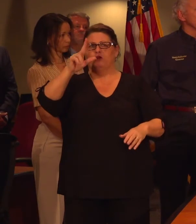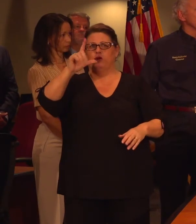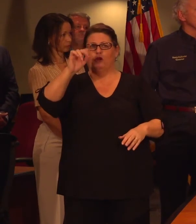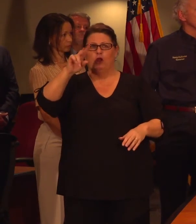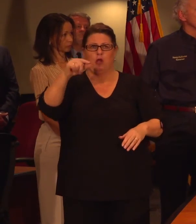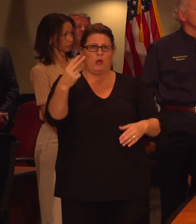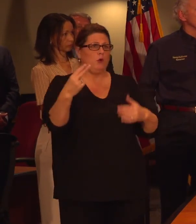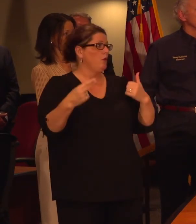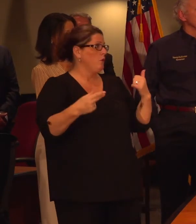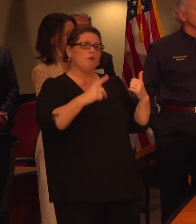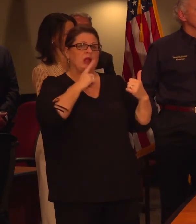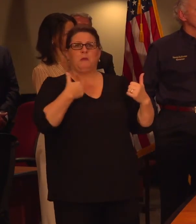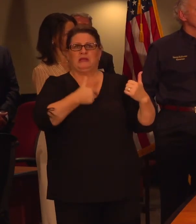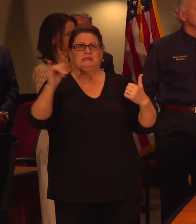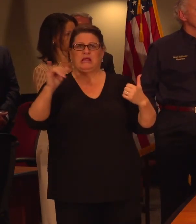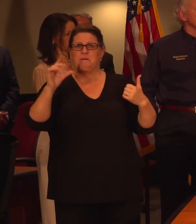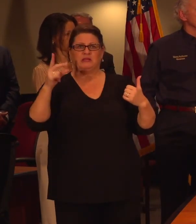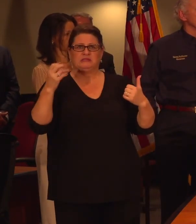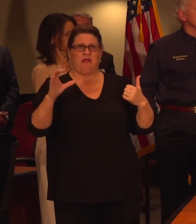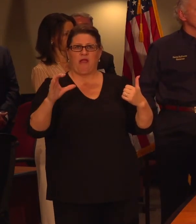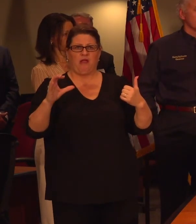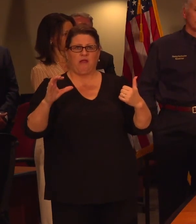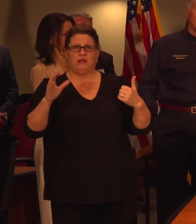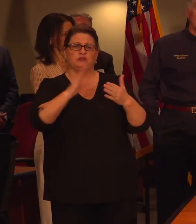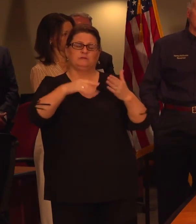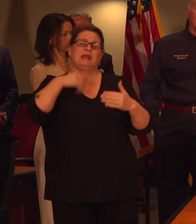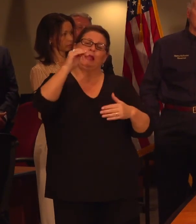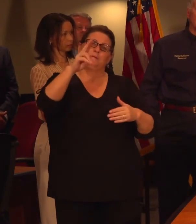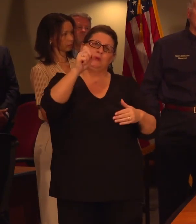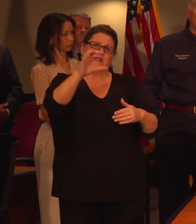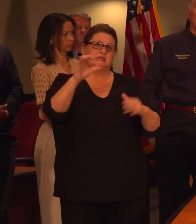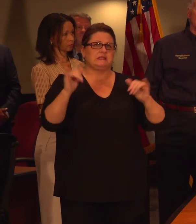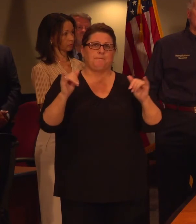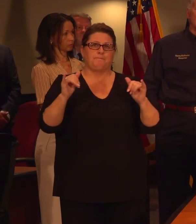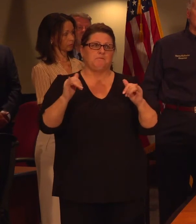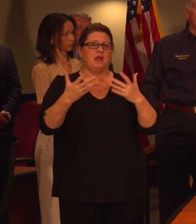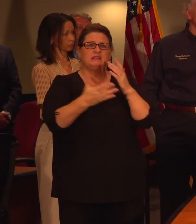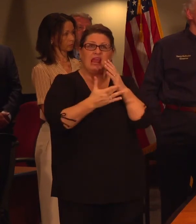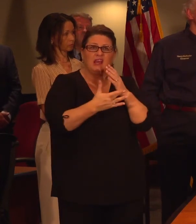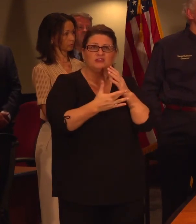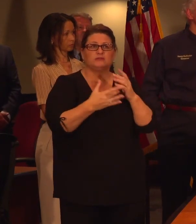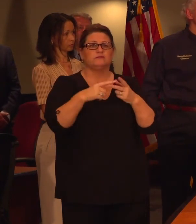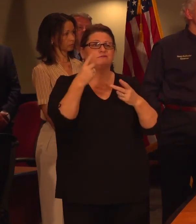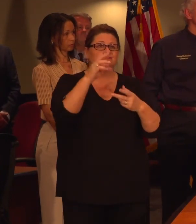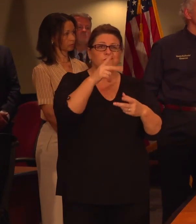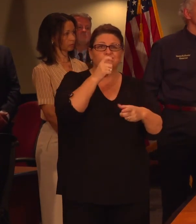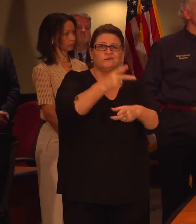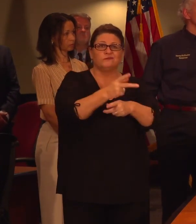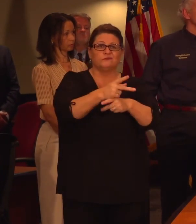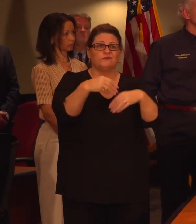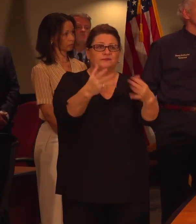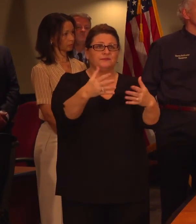as MUSC. None of our frontline doctors, nurses, technicians, people that are going to be providing care. I mean, this